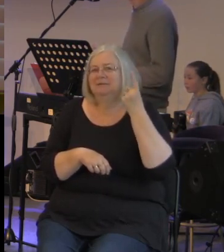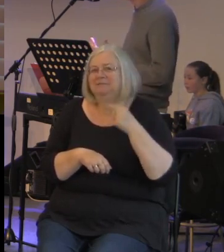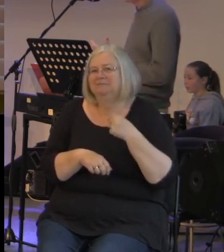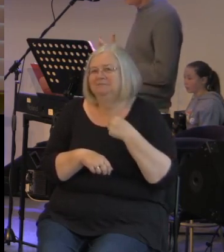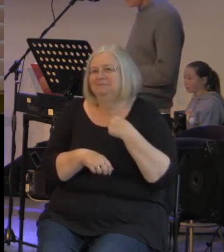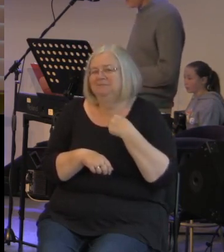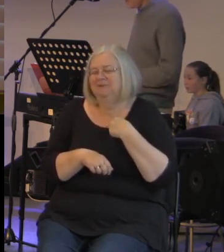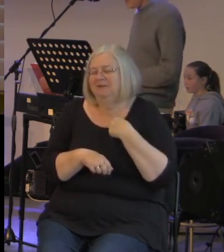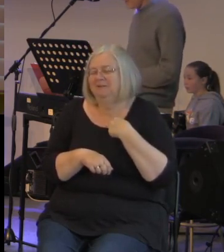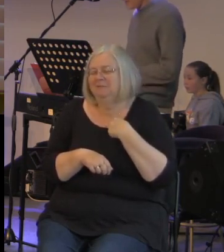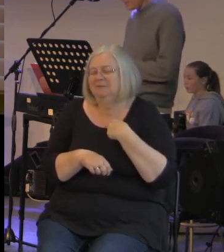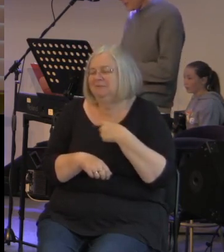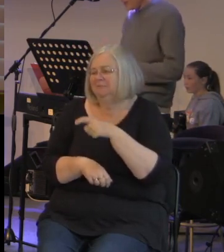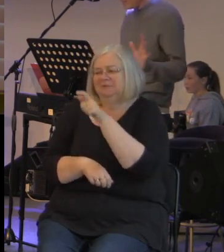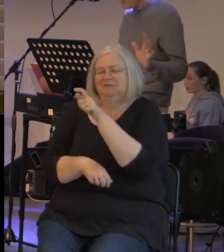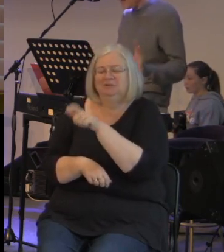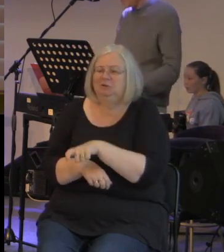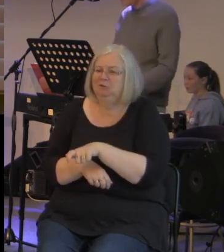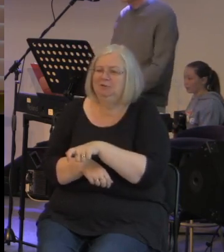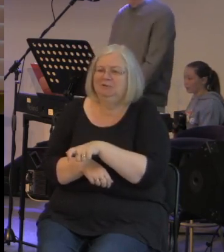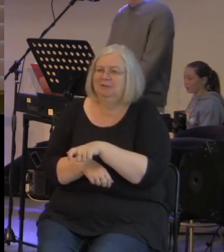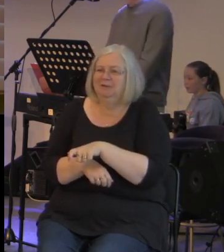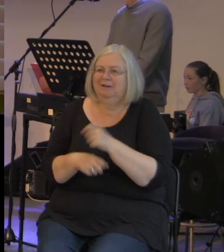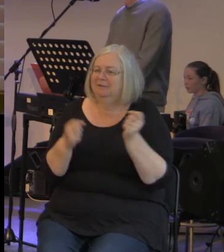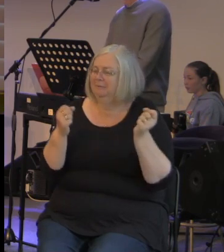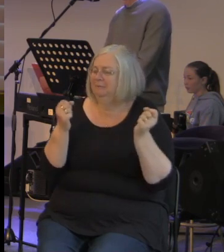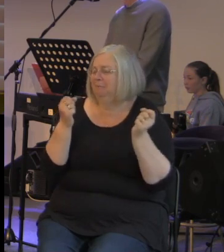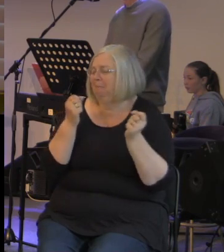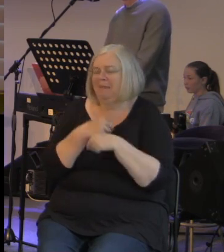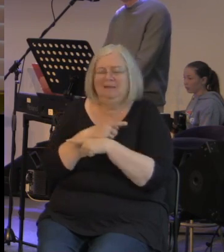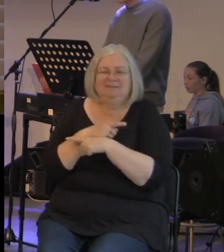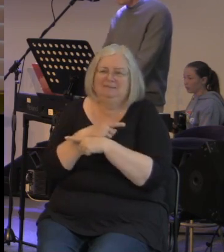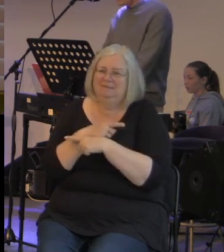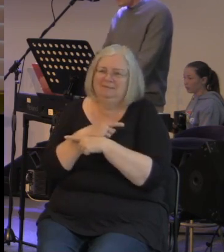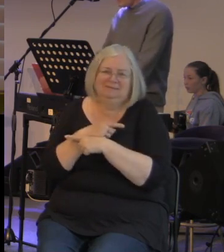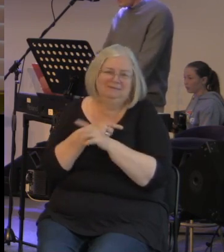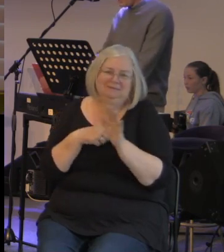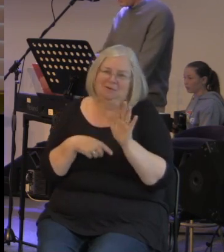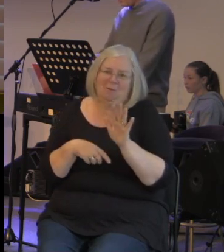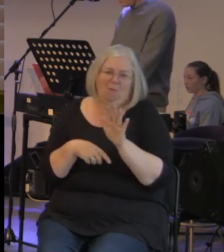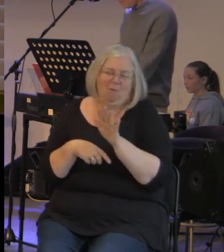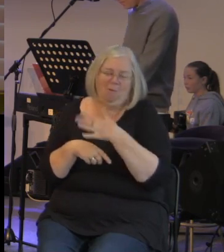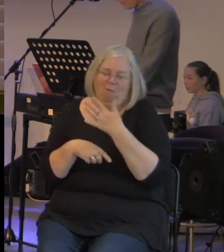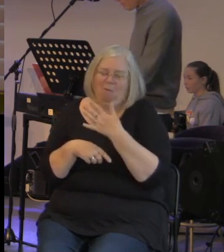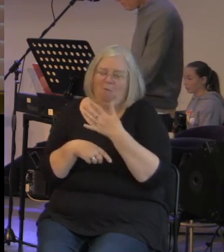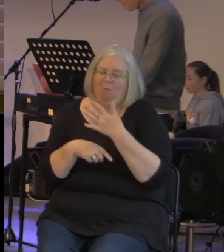student absorbed in my studies, I'd completely missed out on all the announcements about the clocks going back.